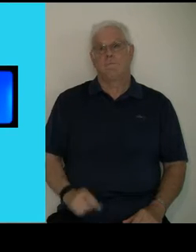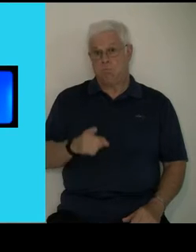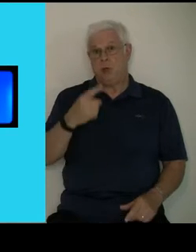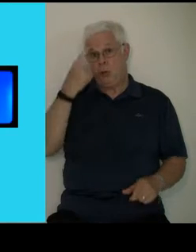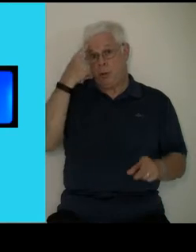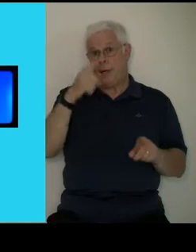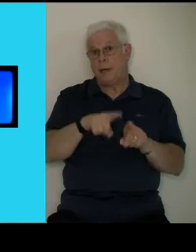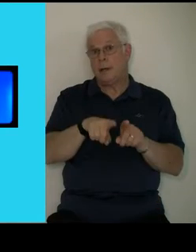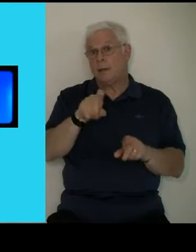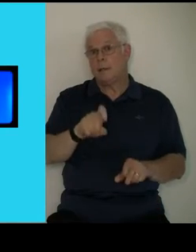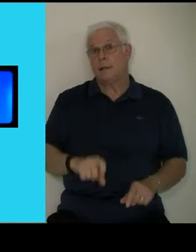You agree?